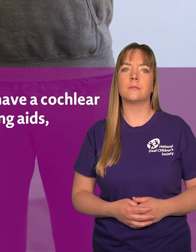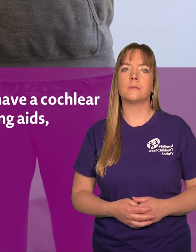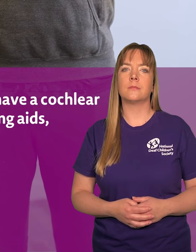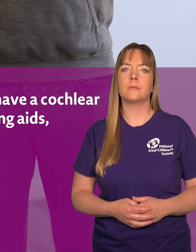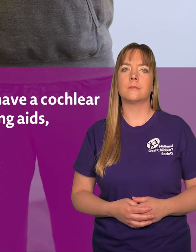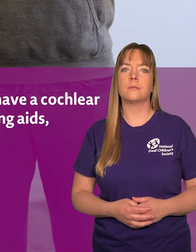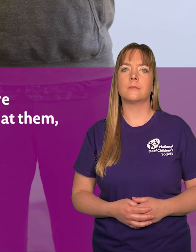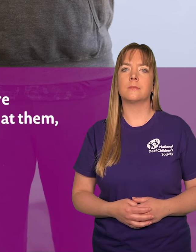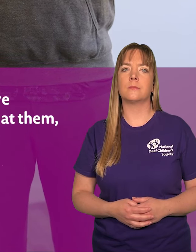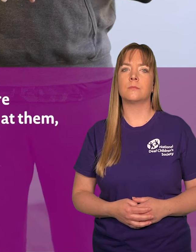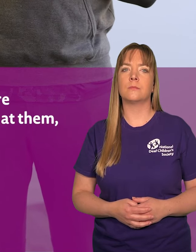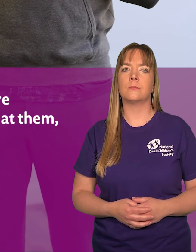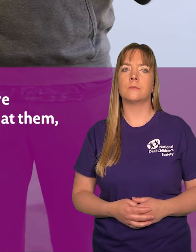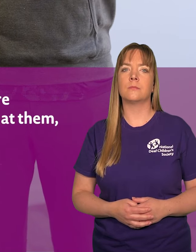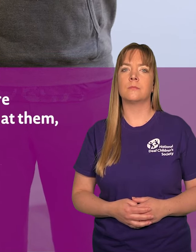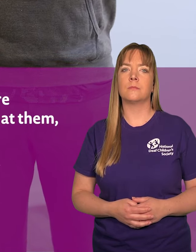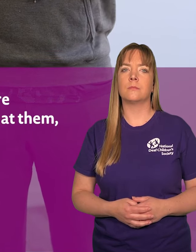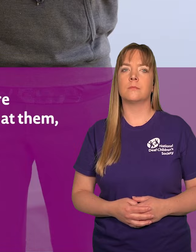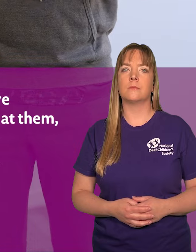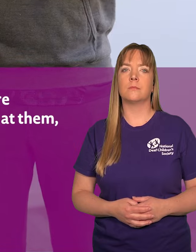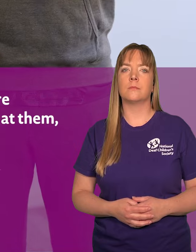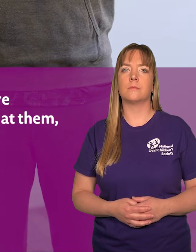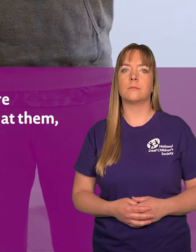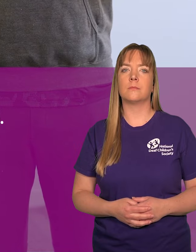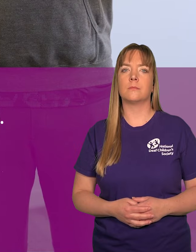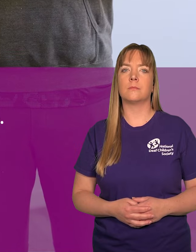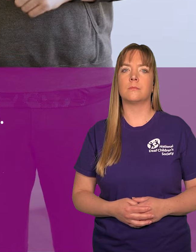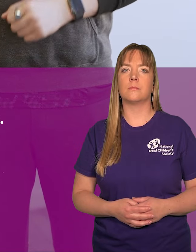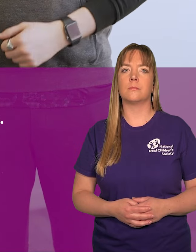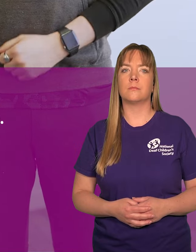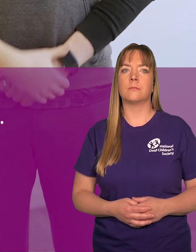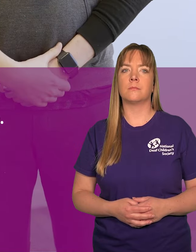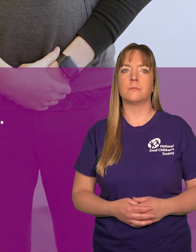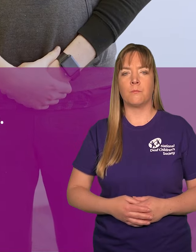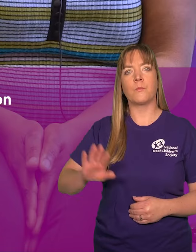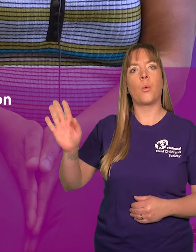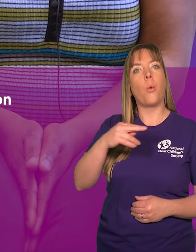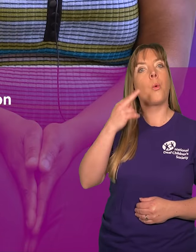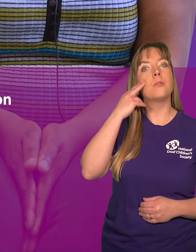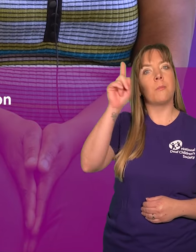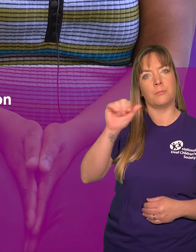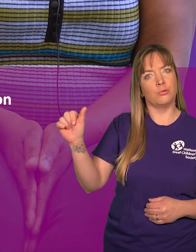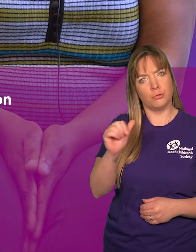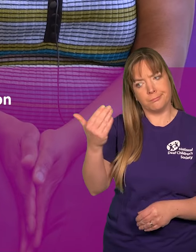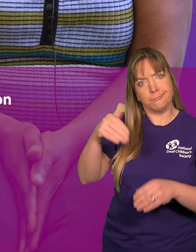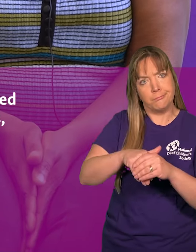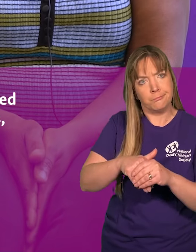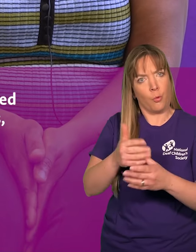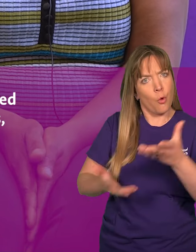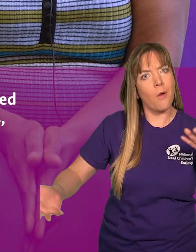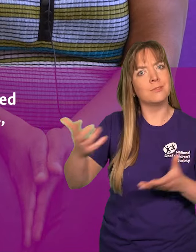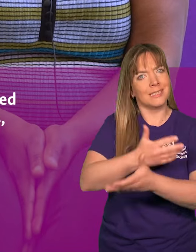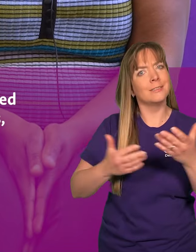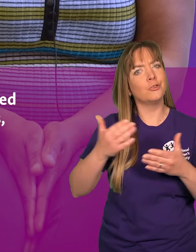or hearing aids, please don't stare at them or point at them. It will affect their confidence. Every deaf person should